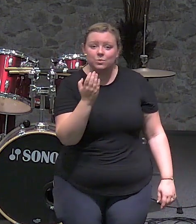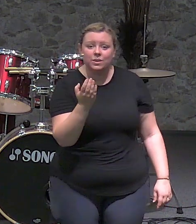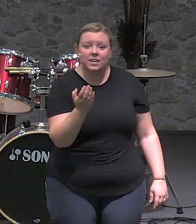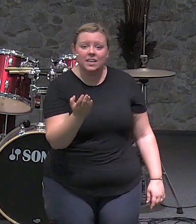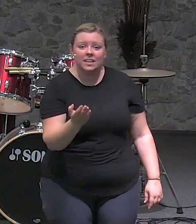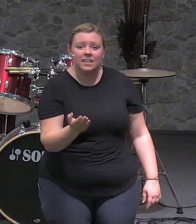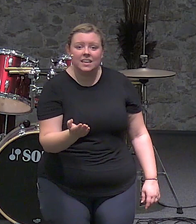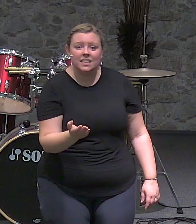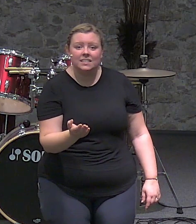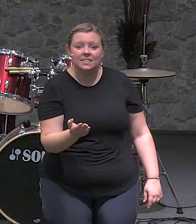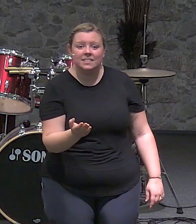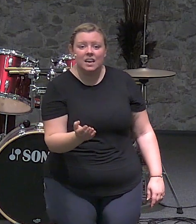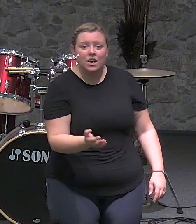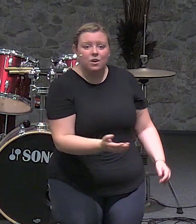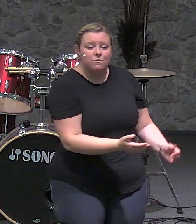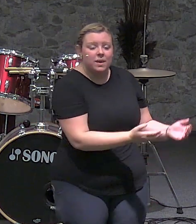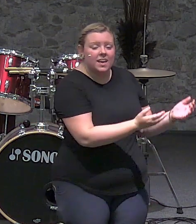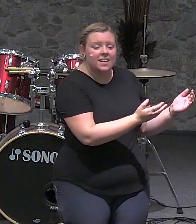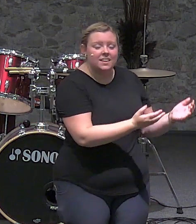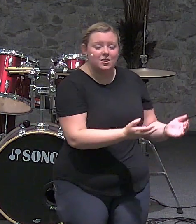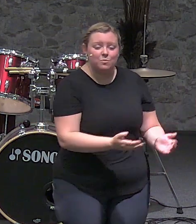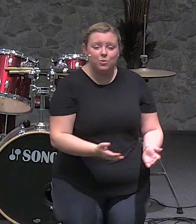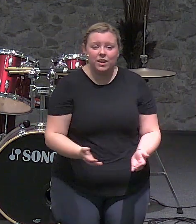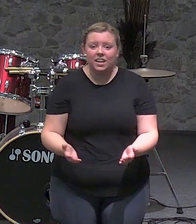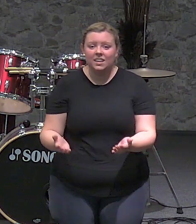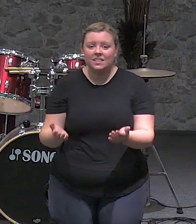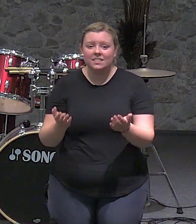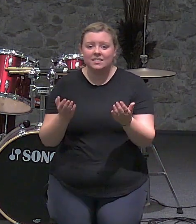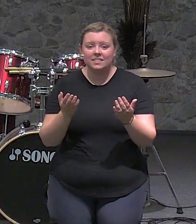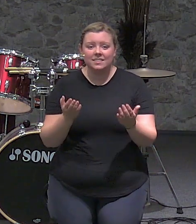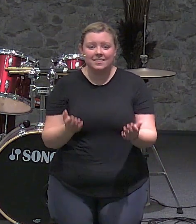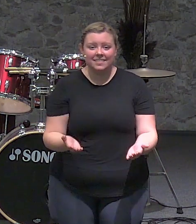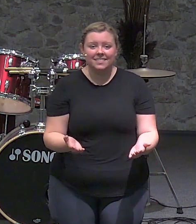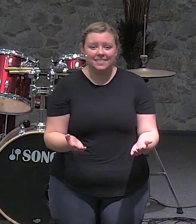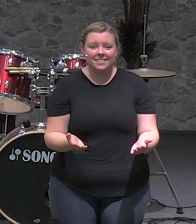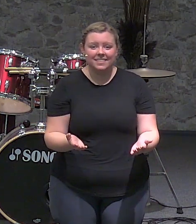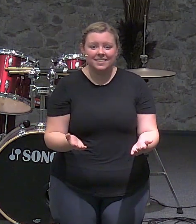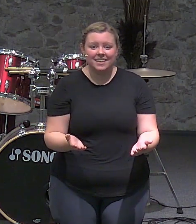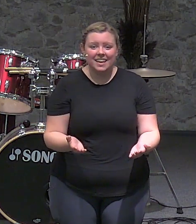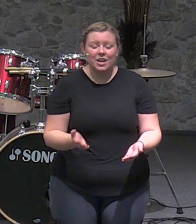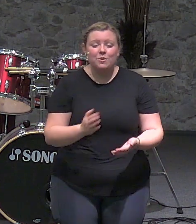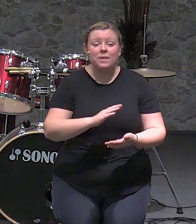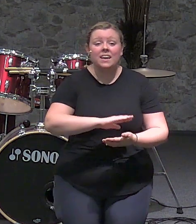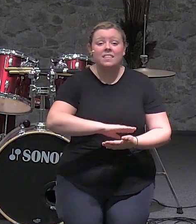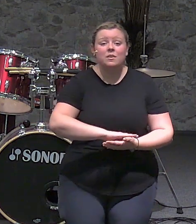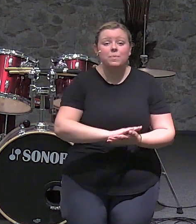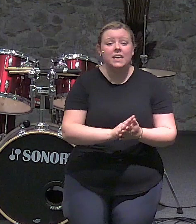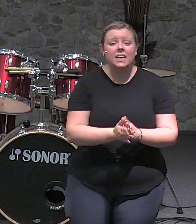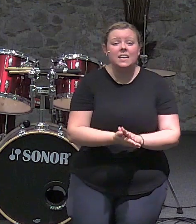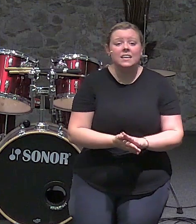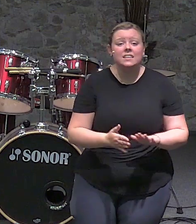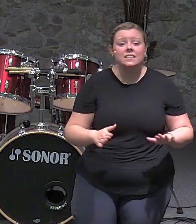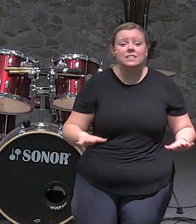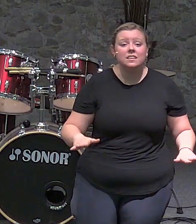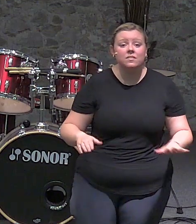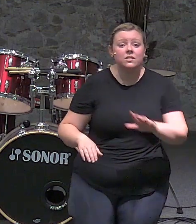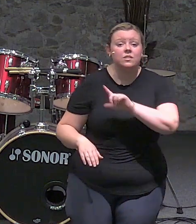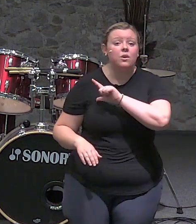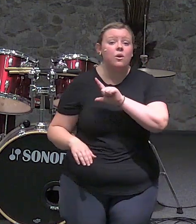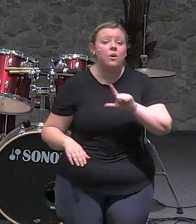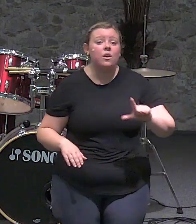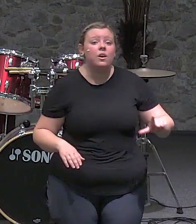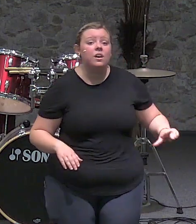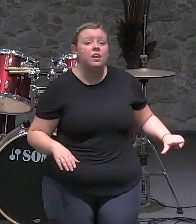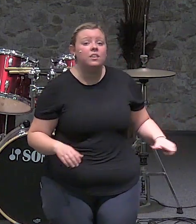the sweetness manna brings. May the peace of